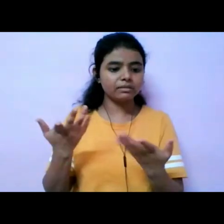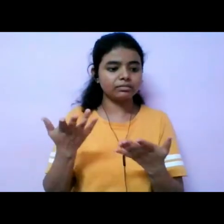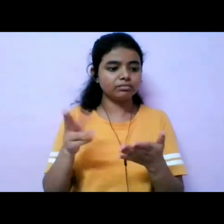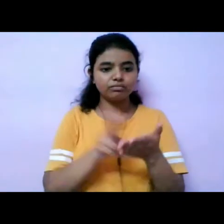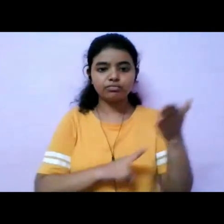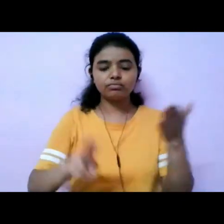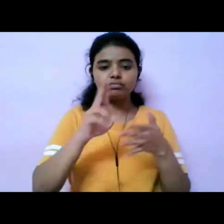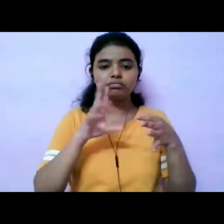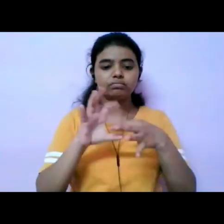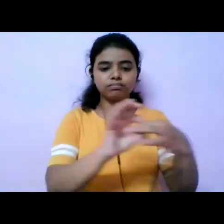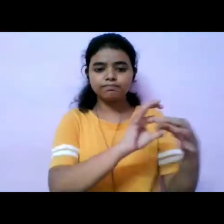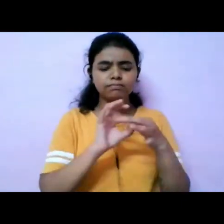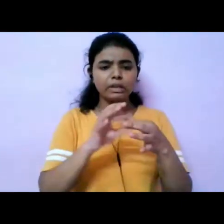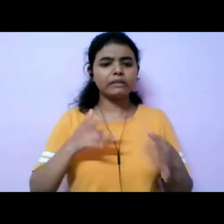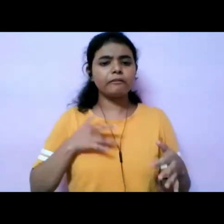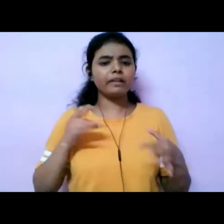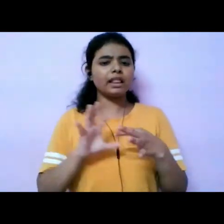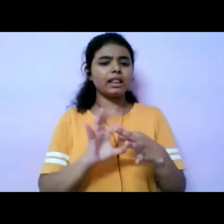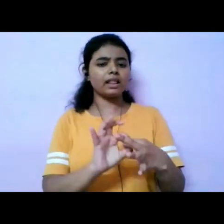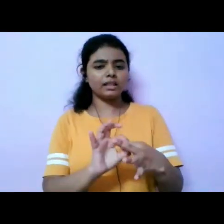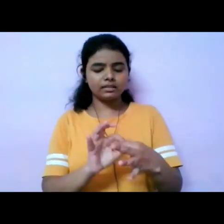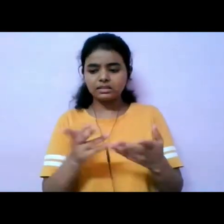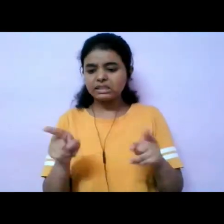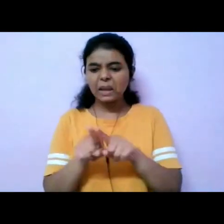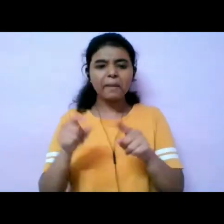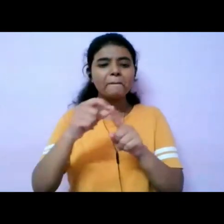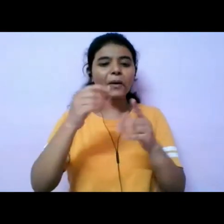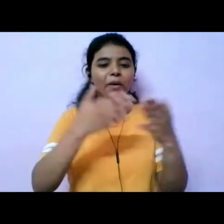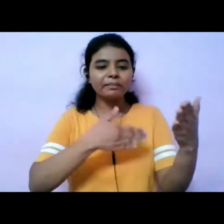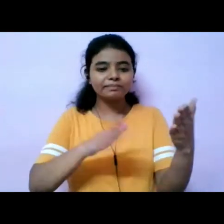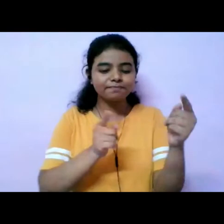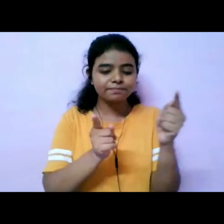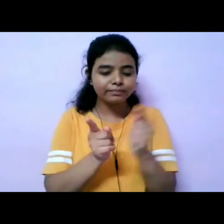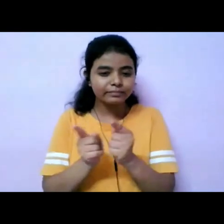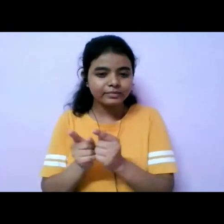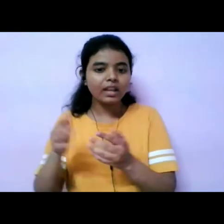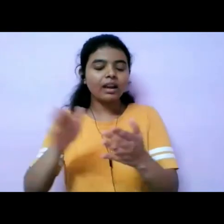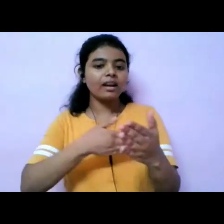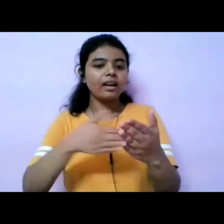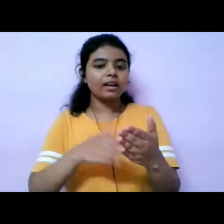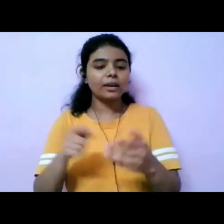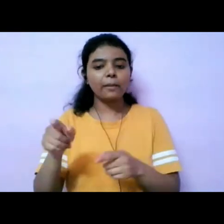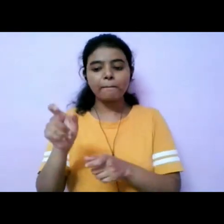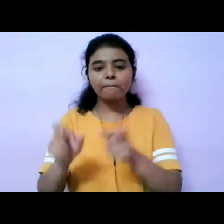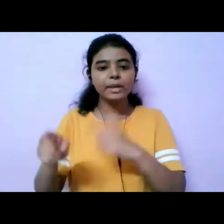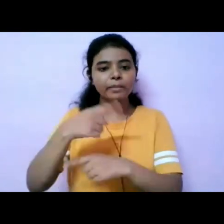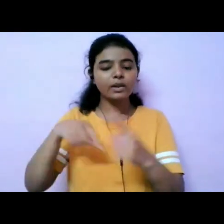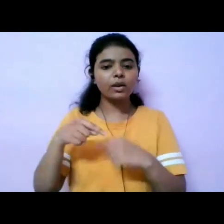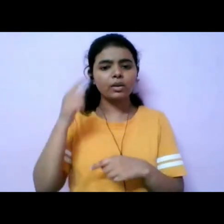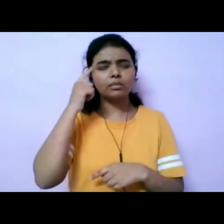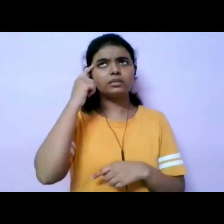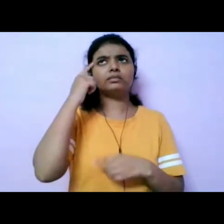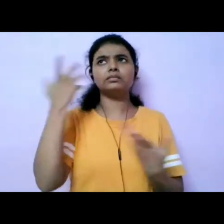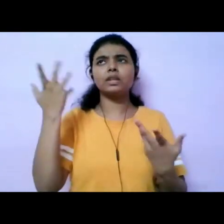relations, but a field, much as poetry is a field. One is reminded of the American poet